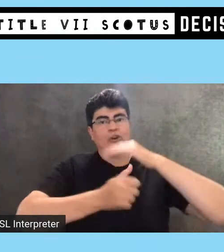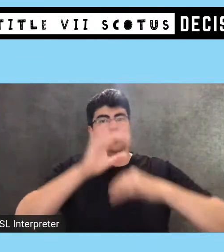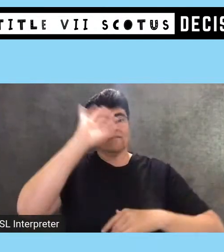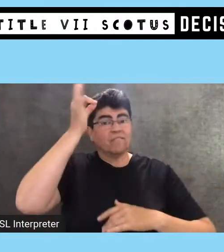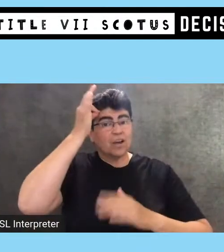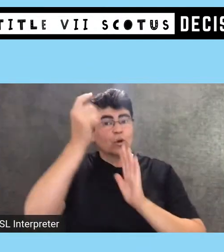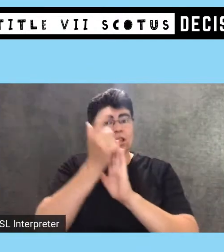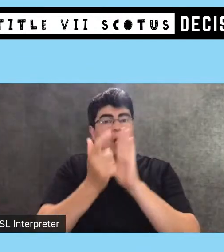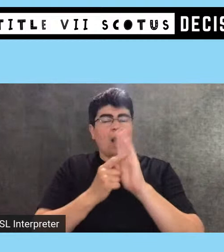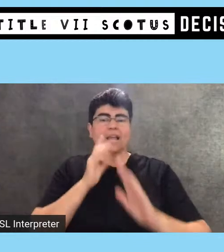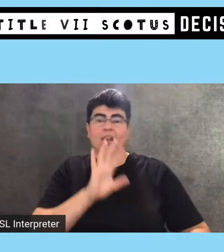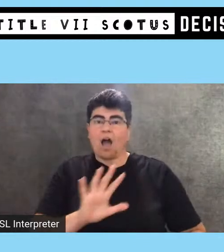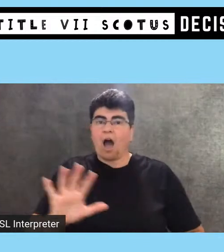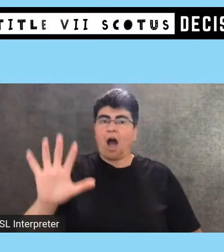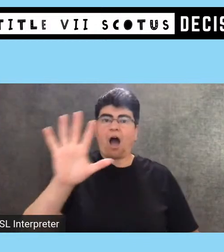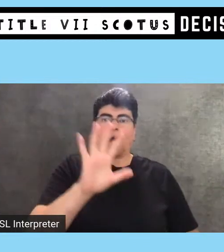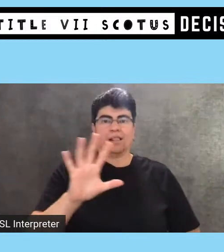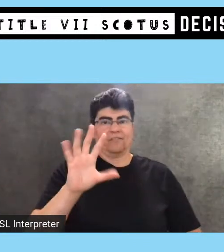states. A